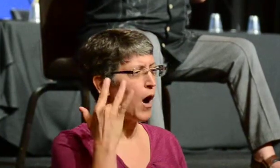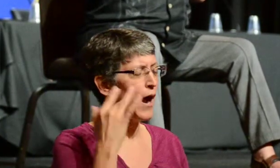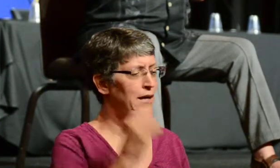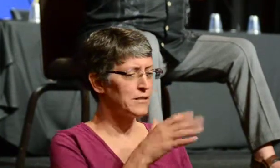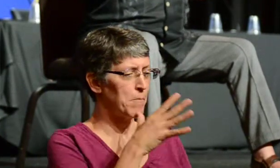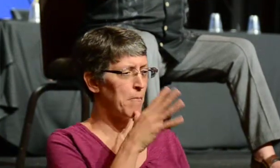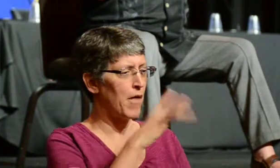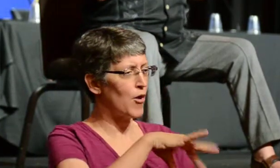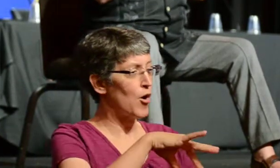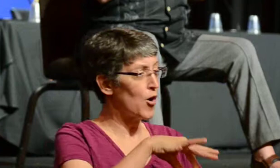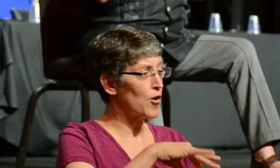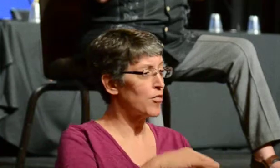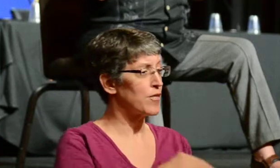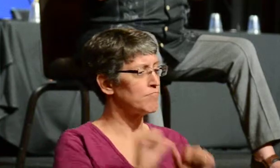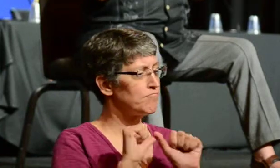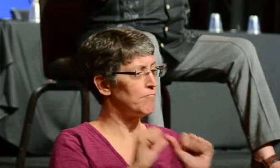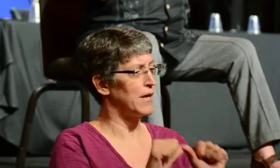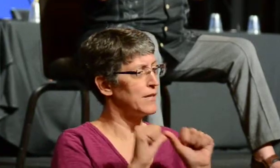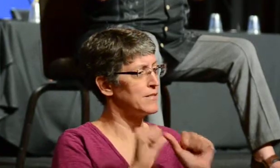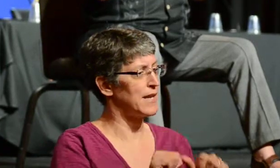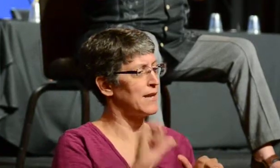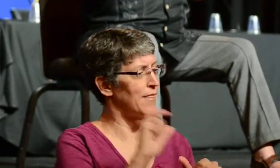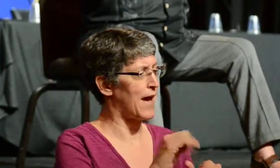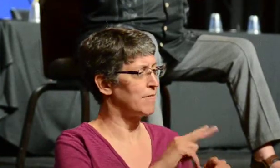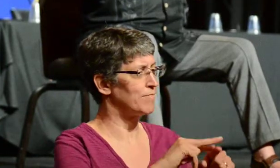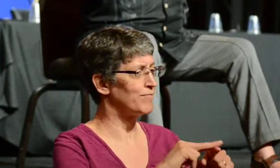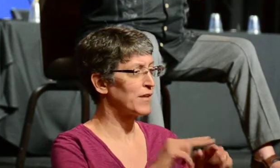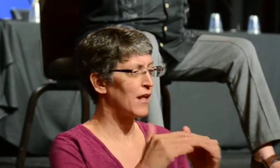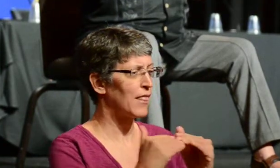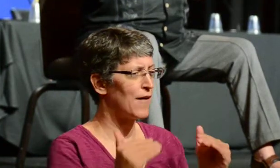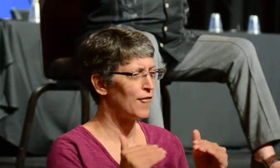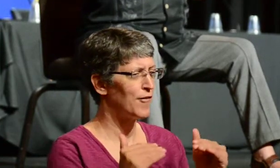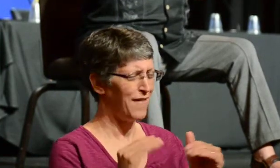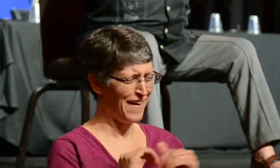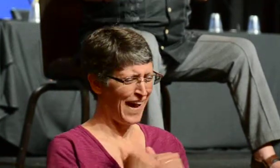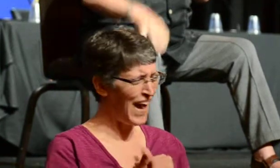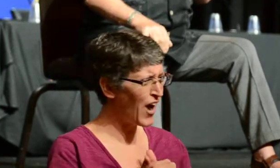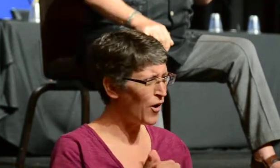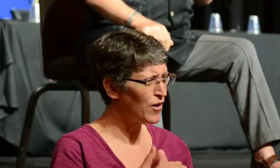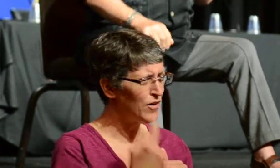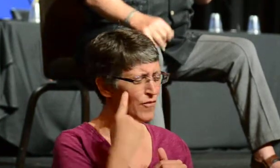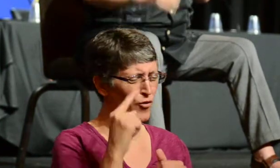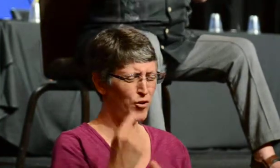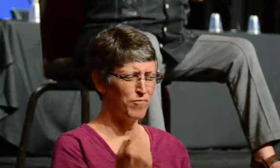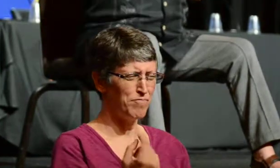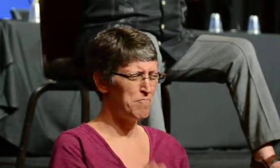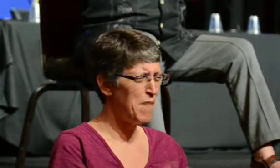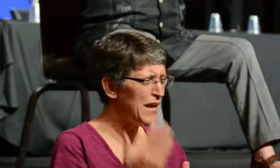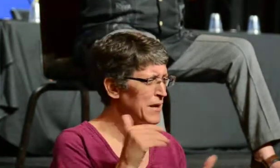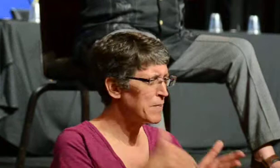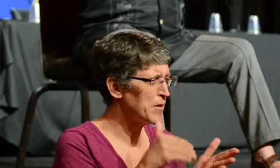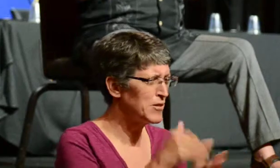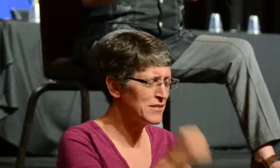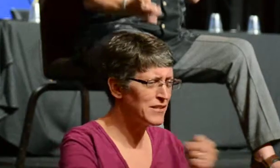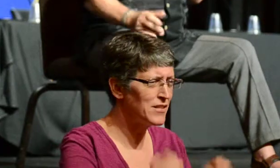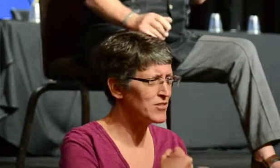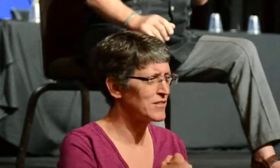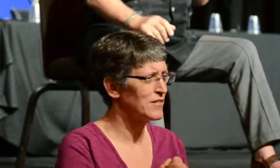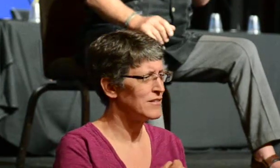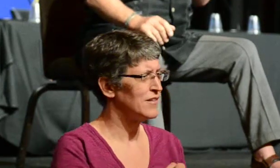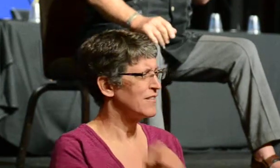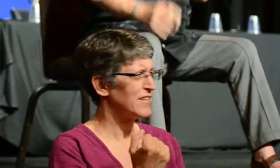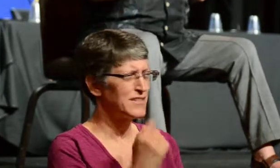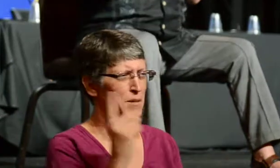Mother Earth, maintained that salinity? How? For all those millions of years. That's a